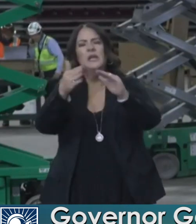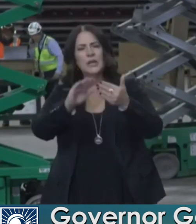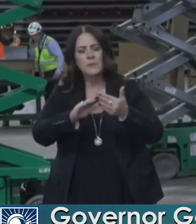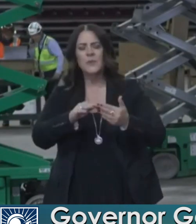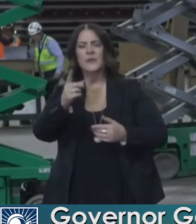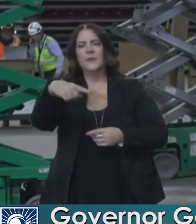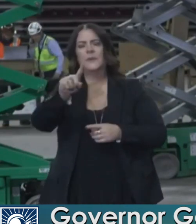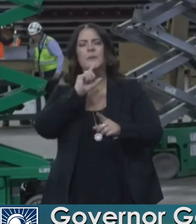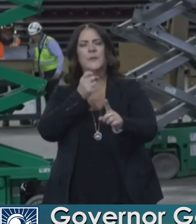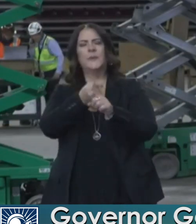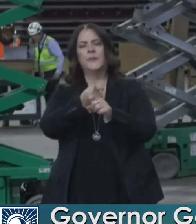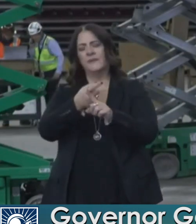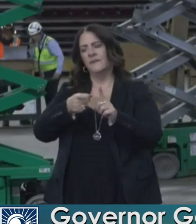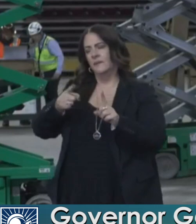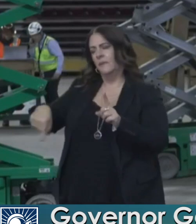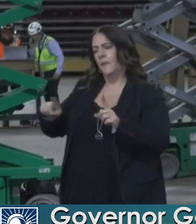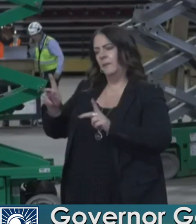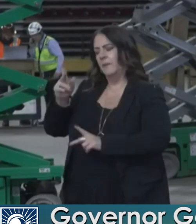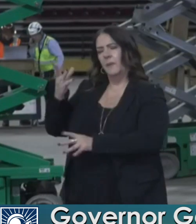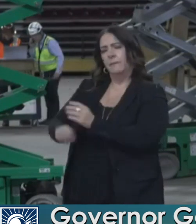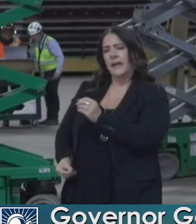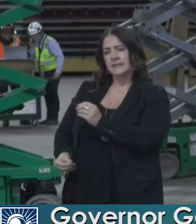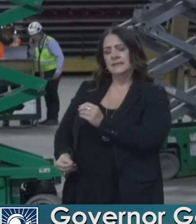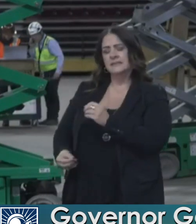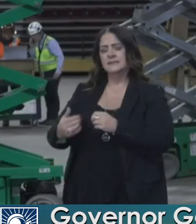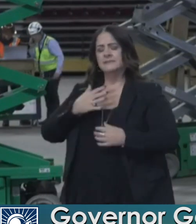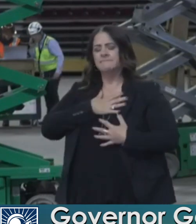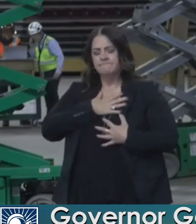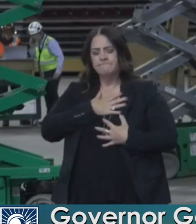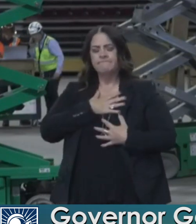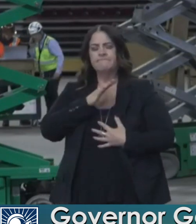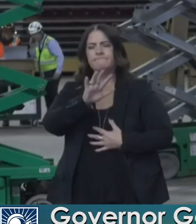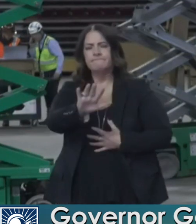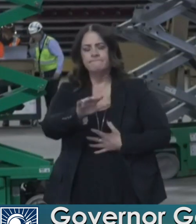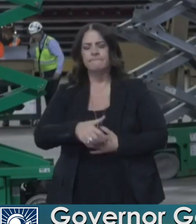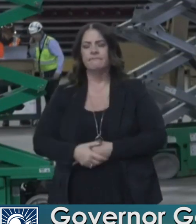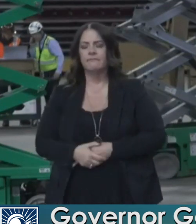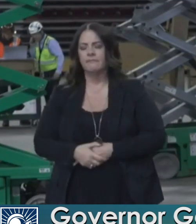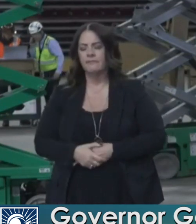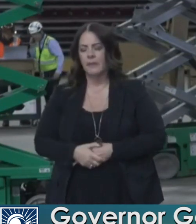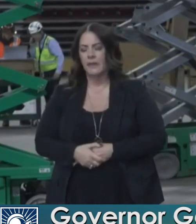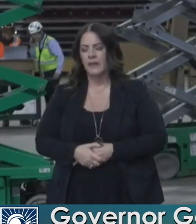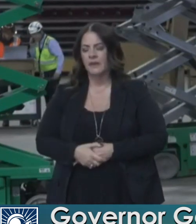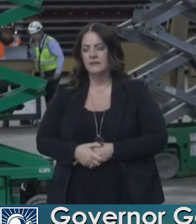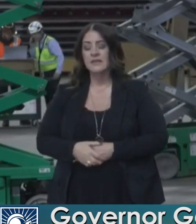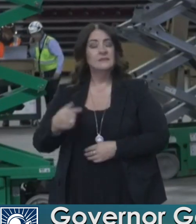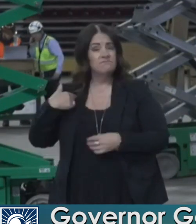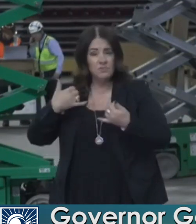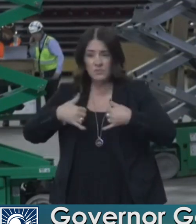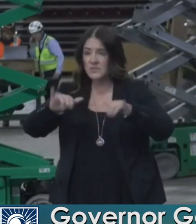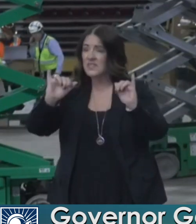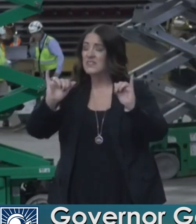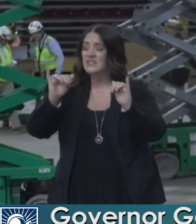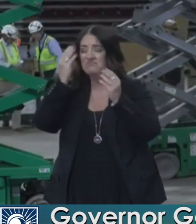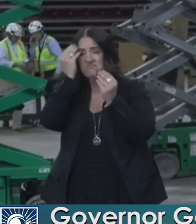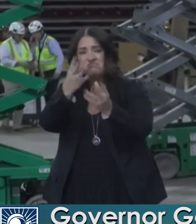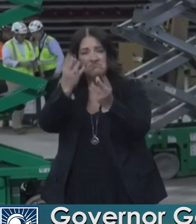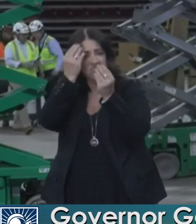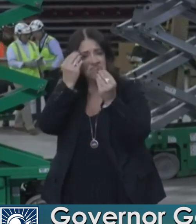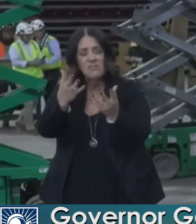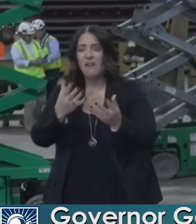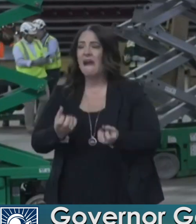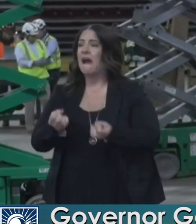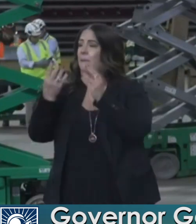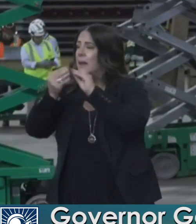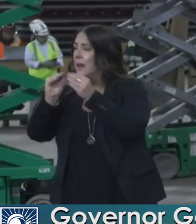have been impacted by these losses. We'll continue to update you on the number of N95 masks